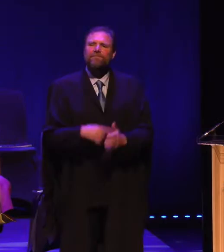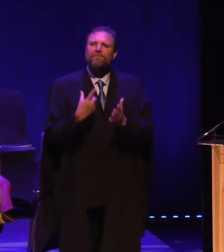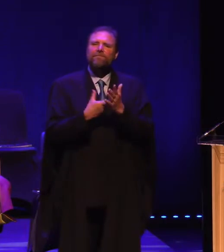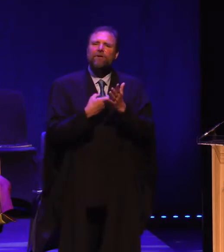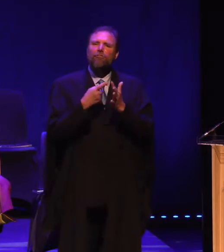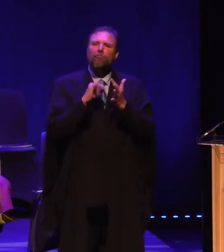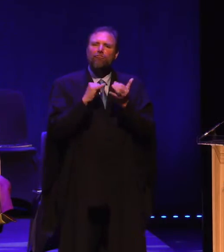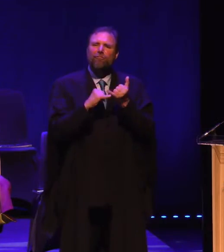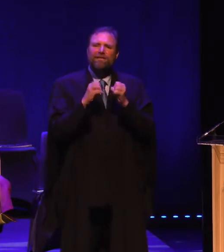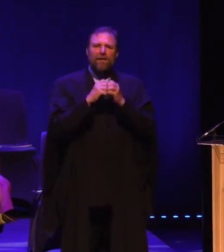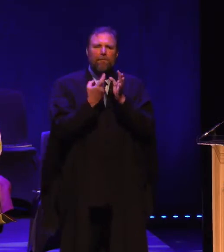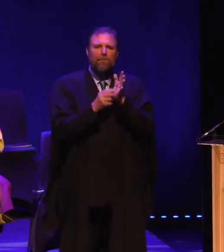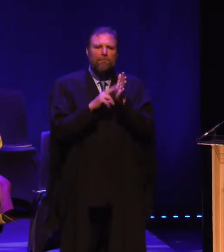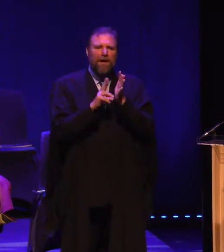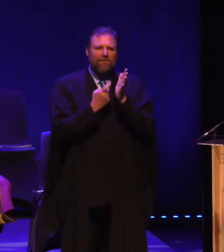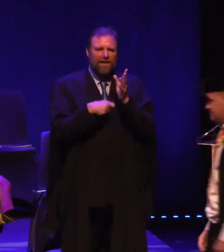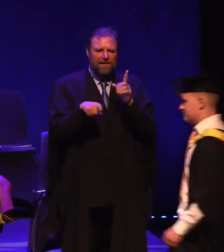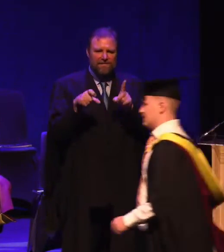Rhys Barnfield.